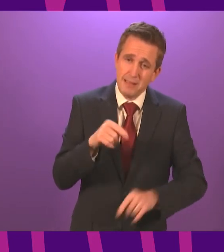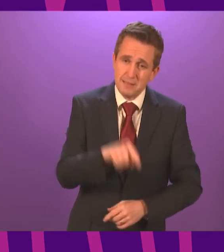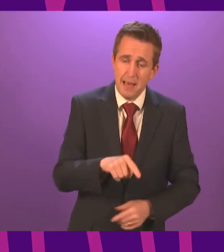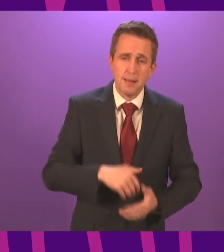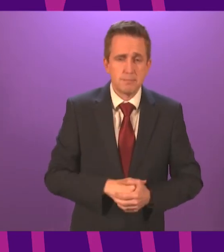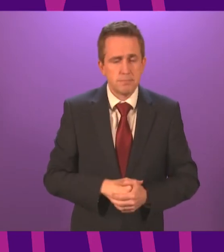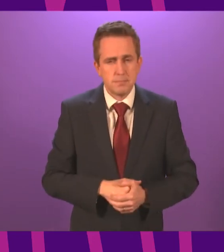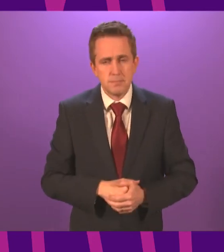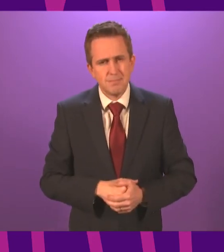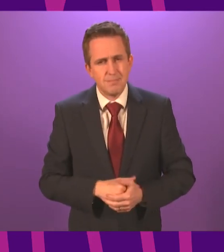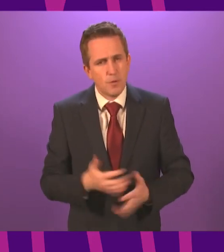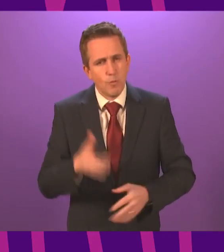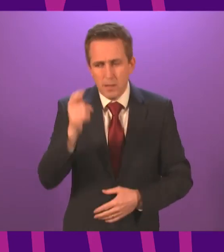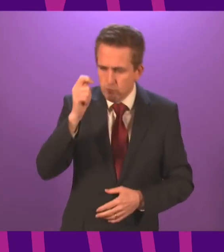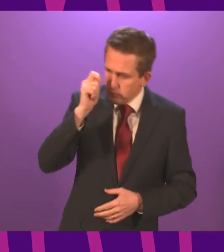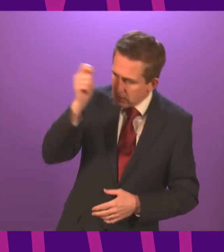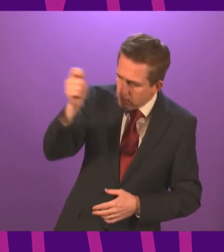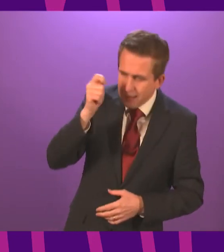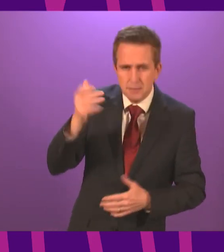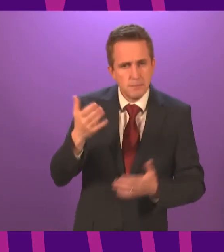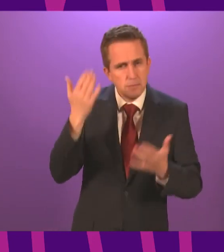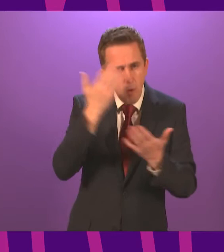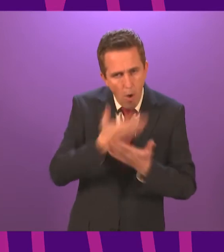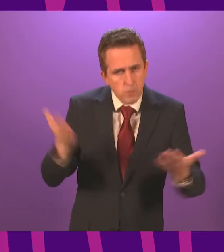honour and respect the work that